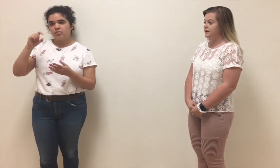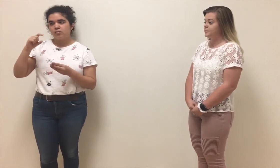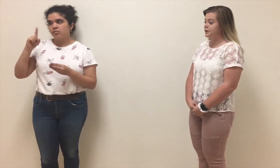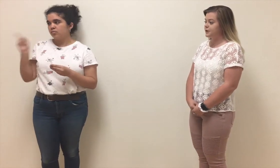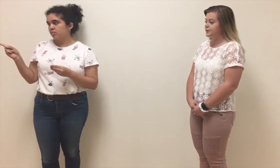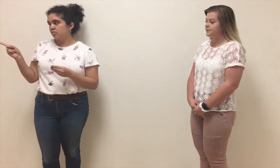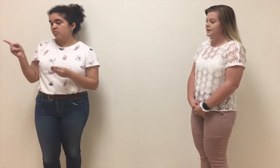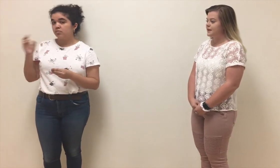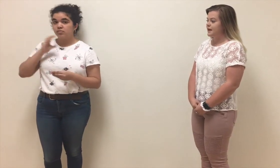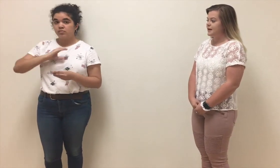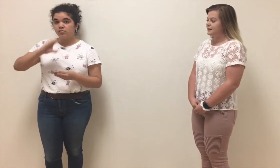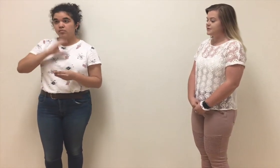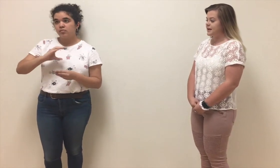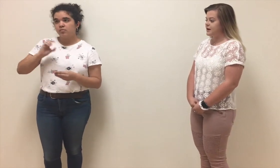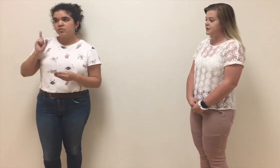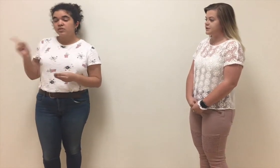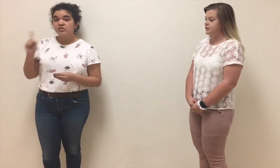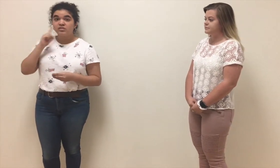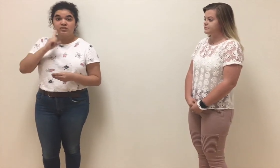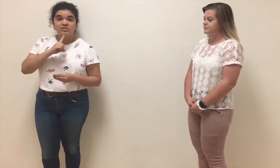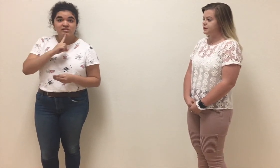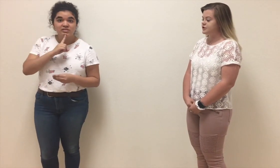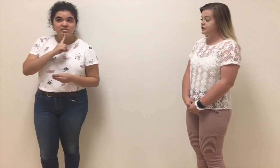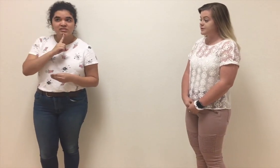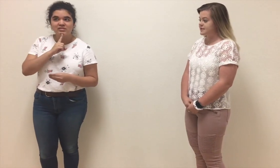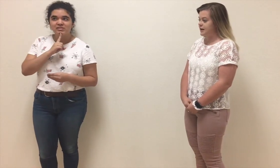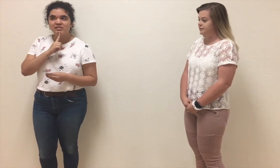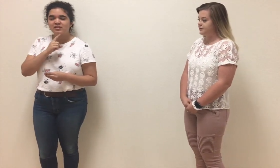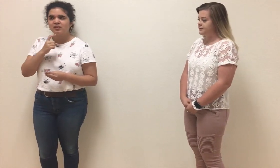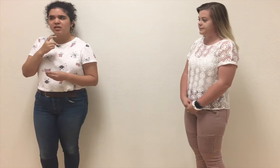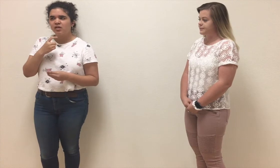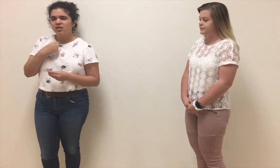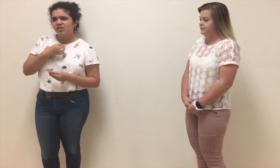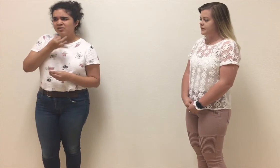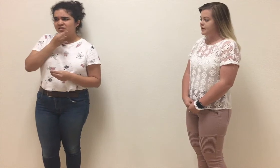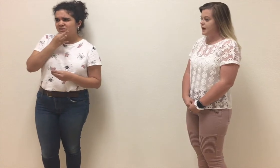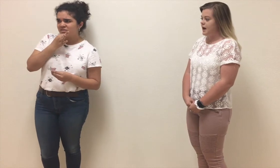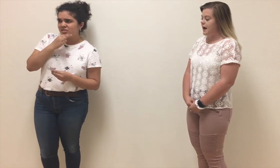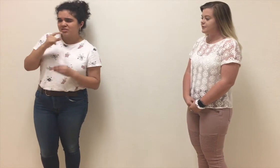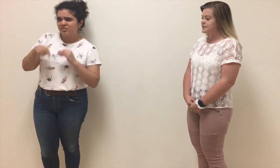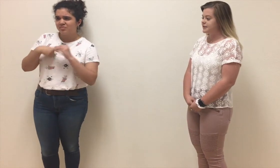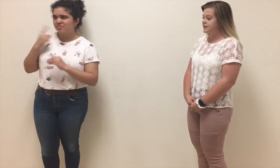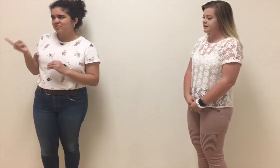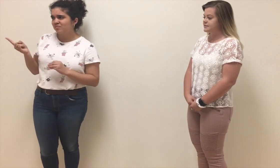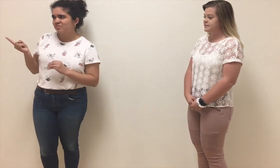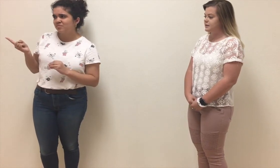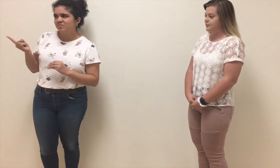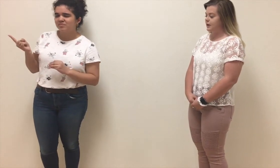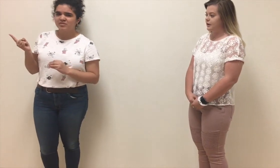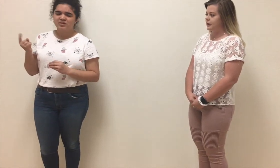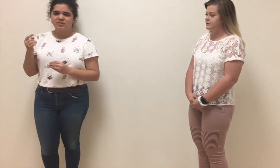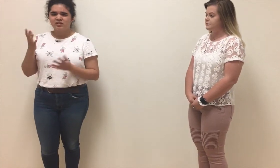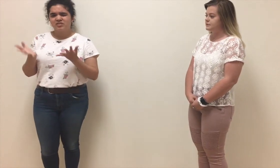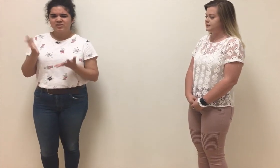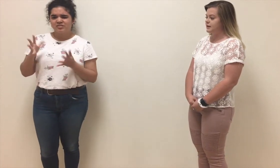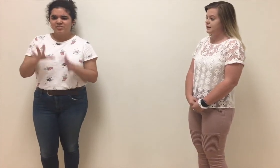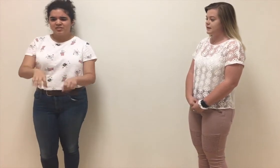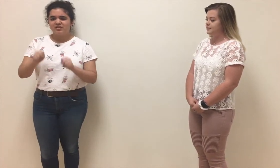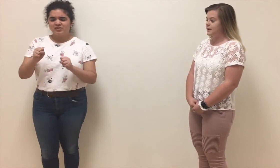book and there was a character. She was deaf. I was curious about her and